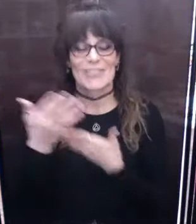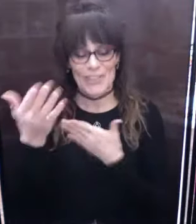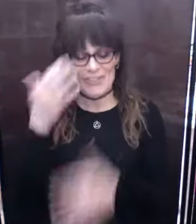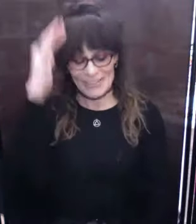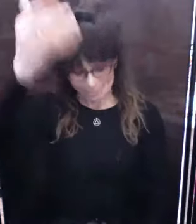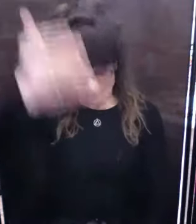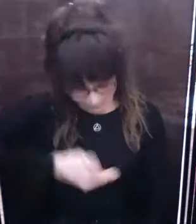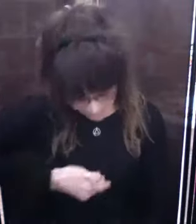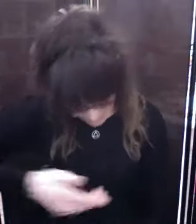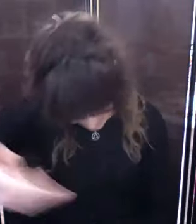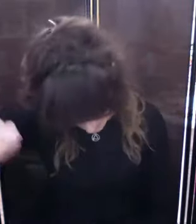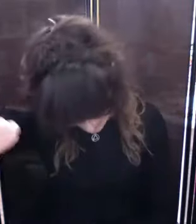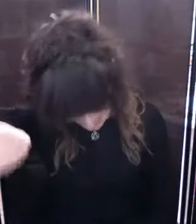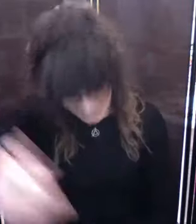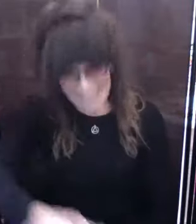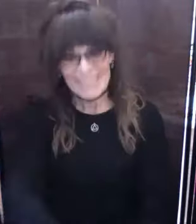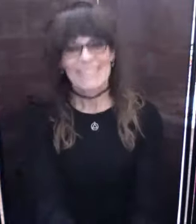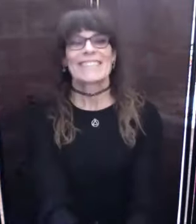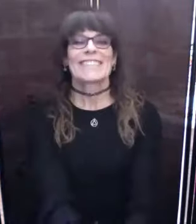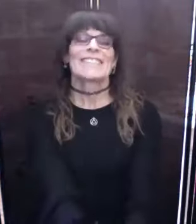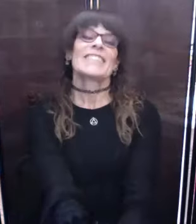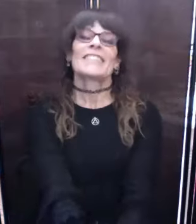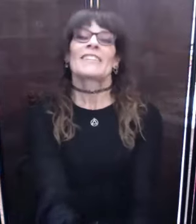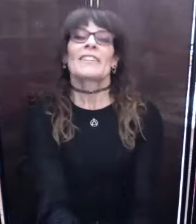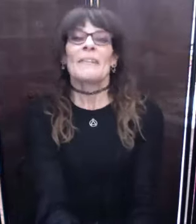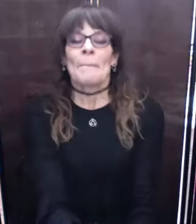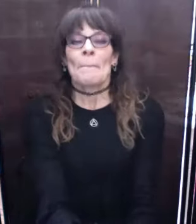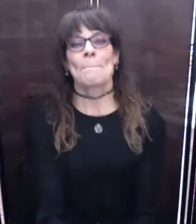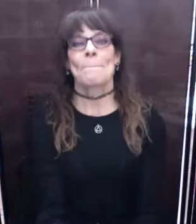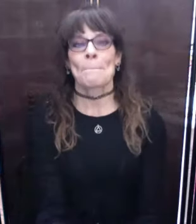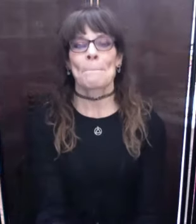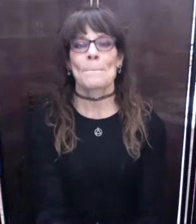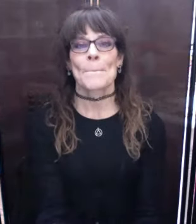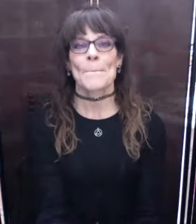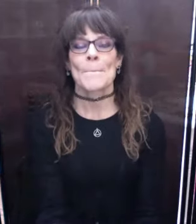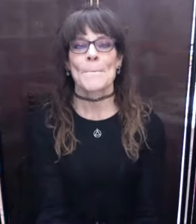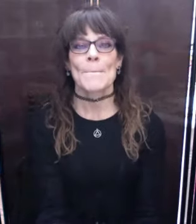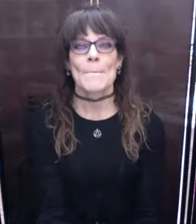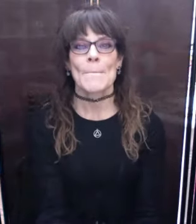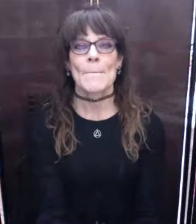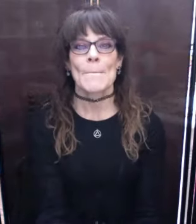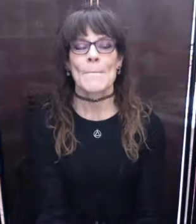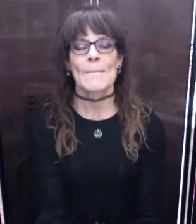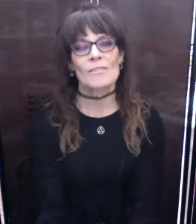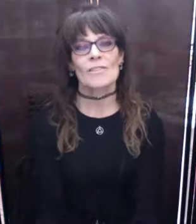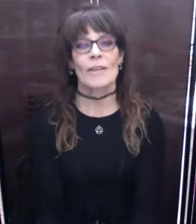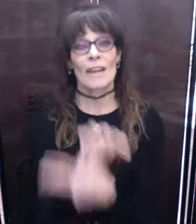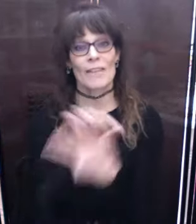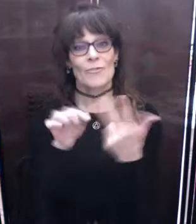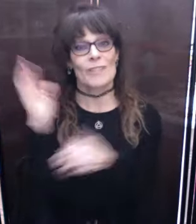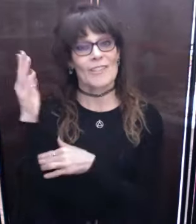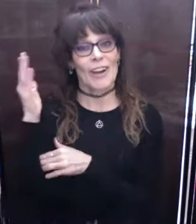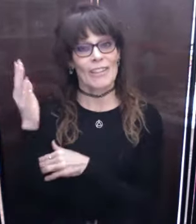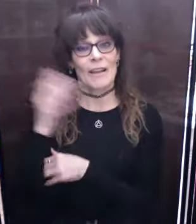So I'm gonna, well, I know I'm gonna give you one of three talks. My buddy Rick told me there's only